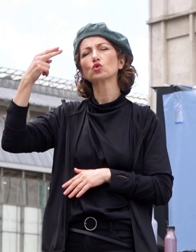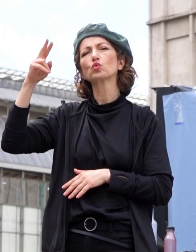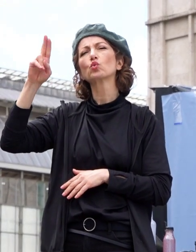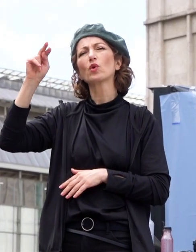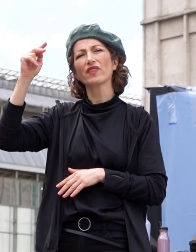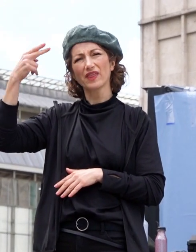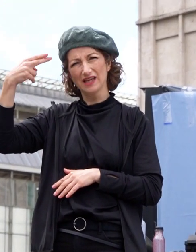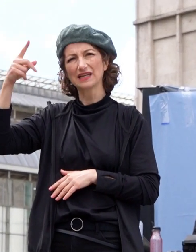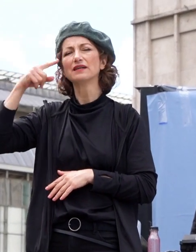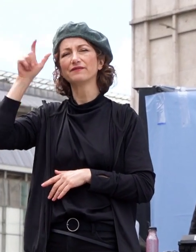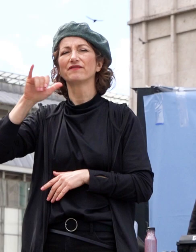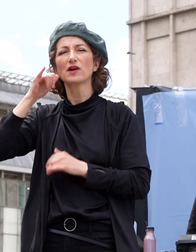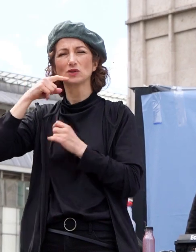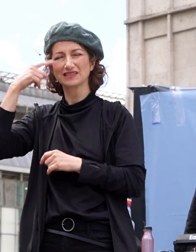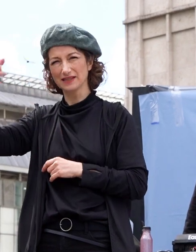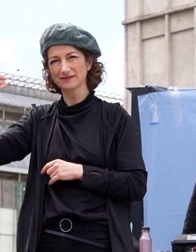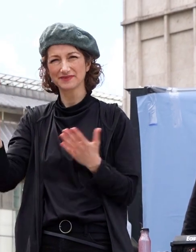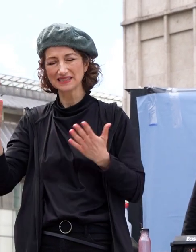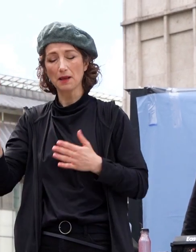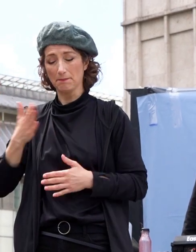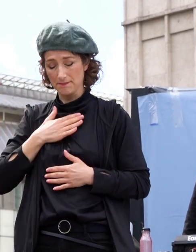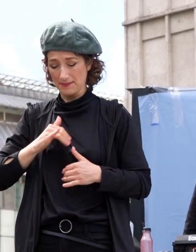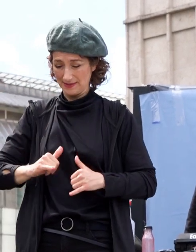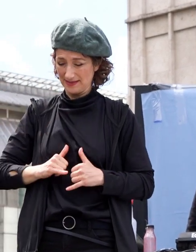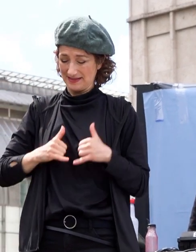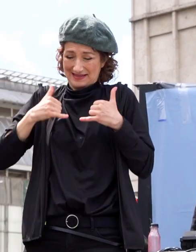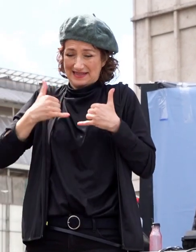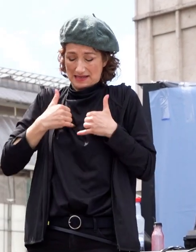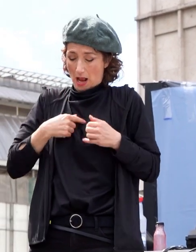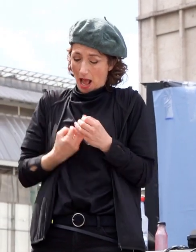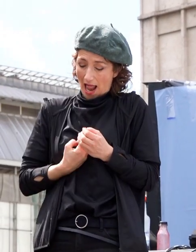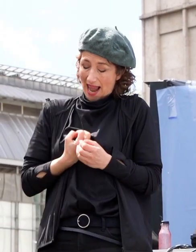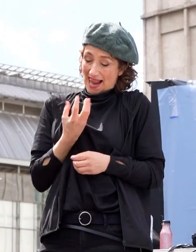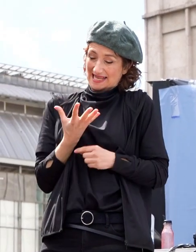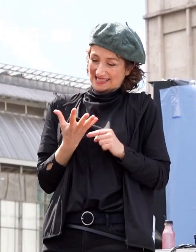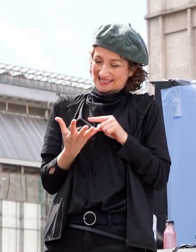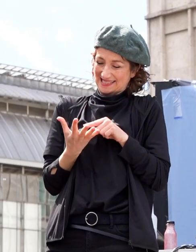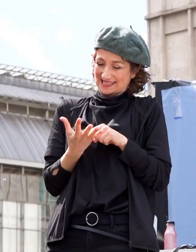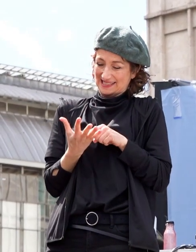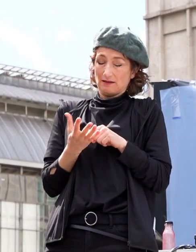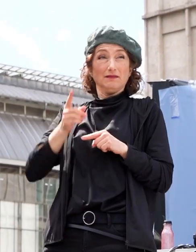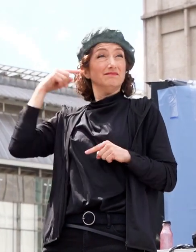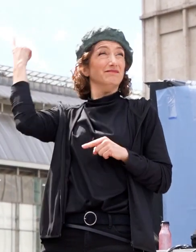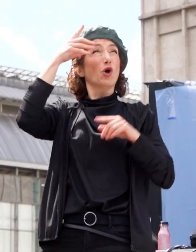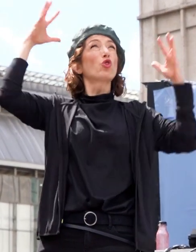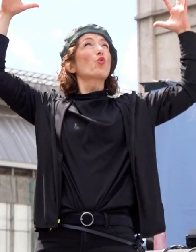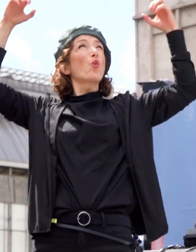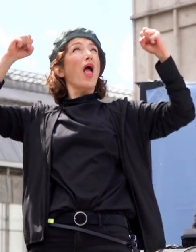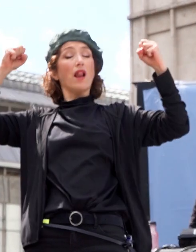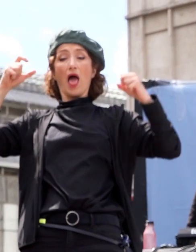life's lights to be determined by the darkness around me."